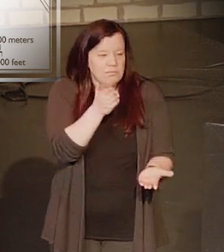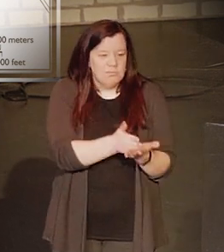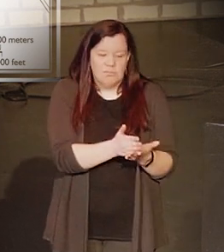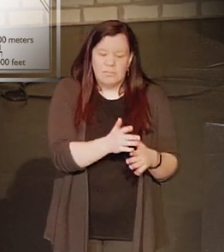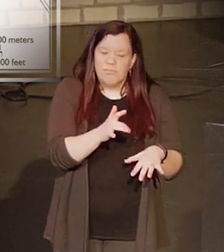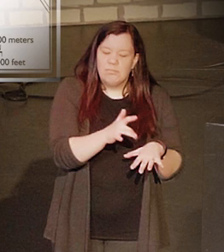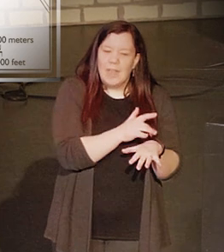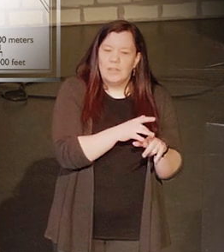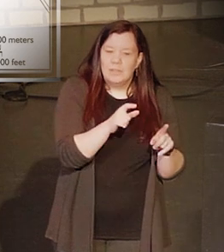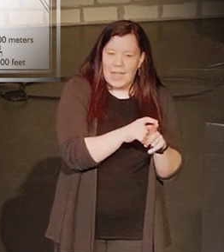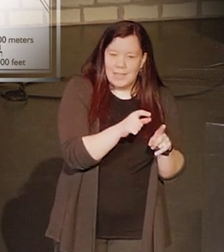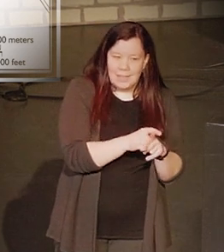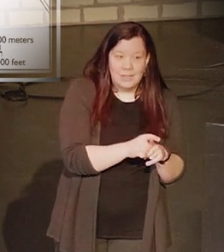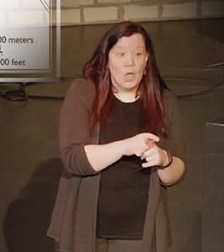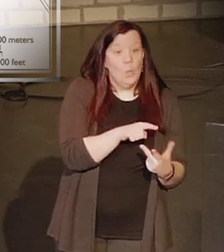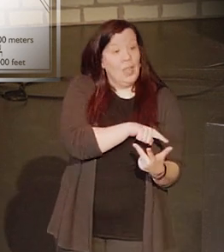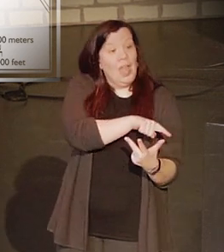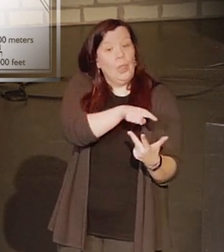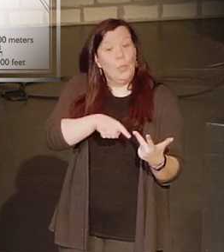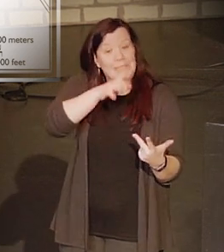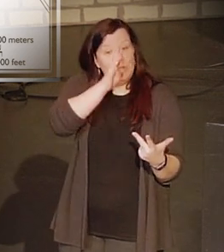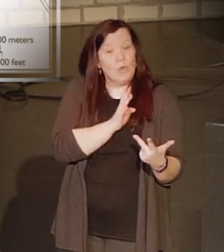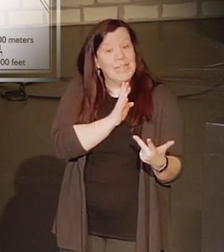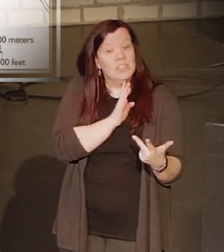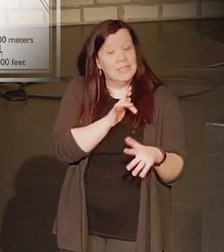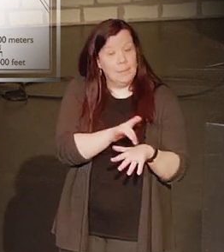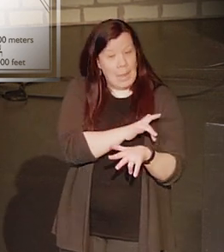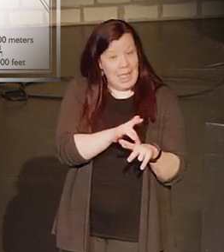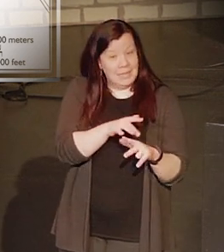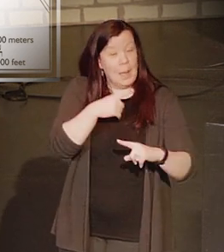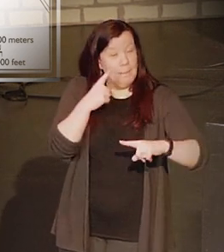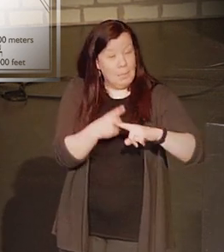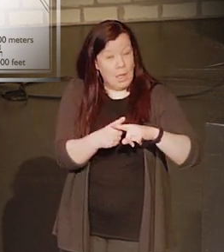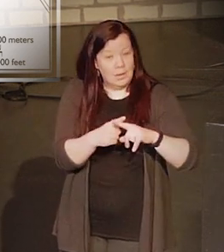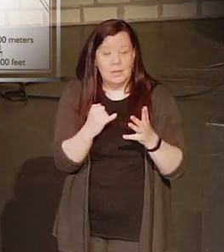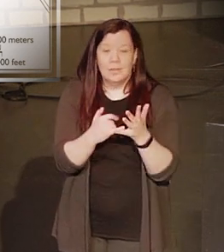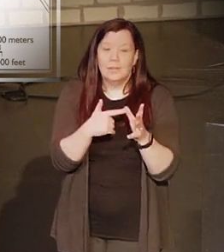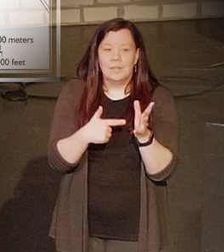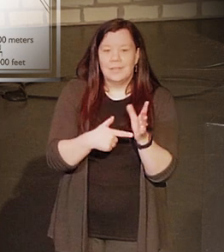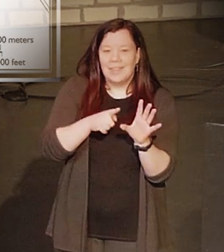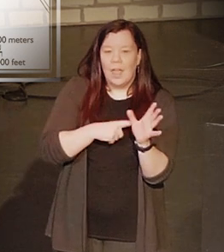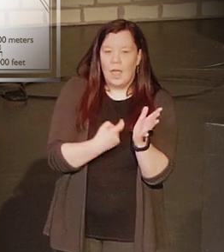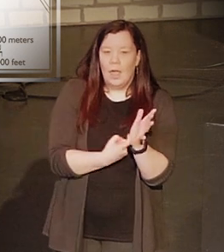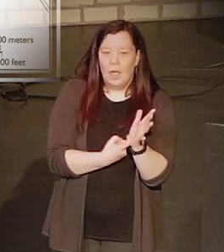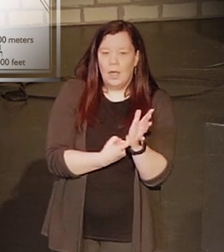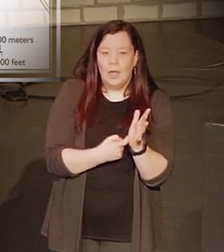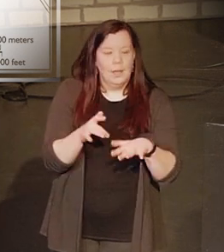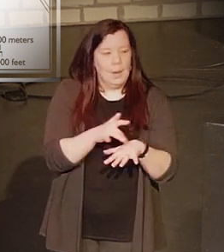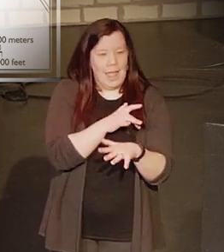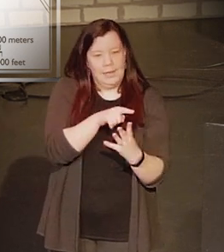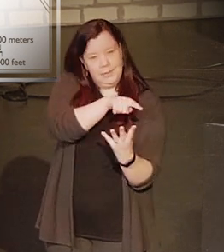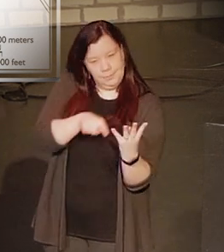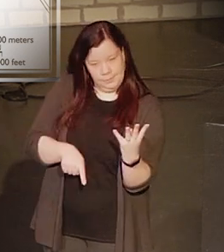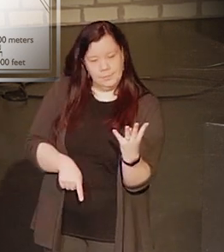tragedians, each writing three tragedies, and on top of that, a satyr play. There were